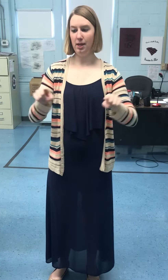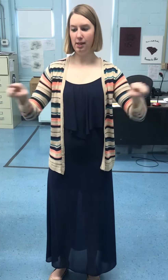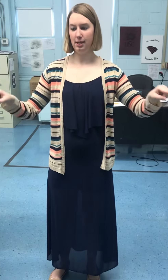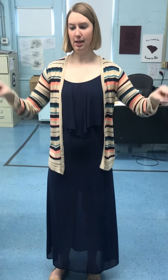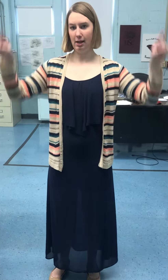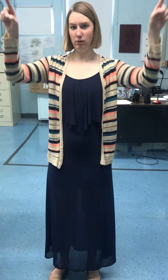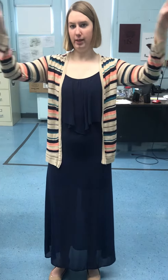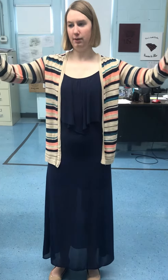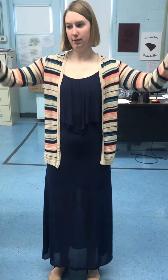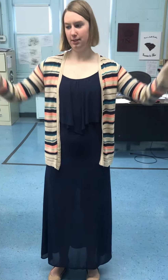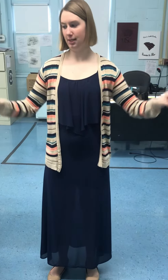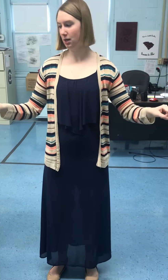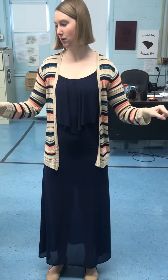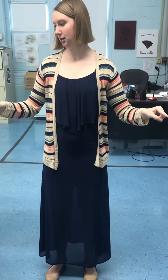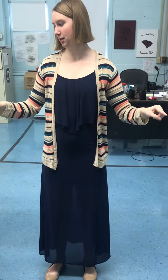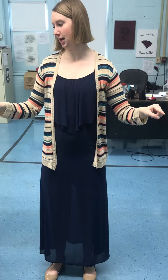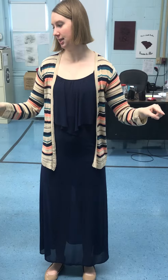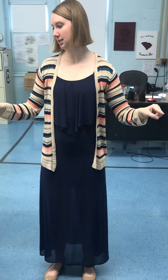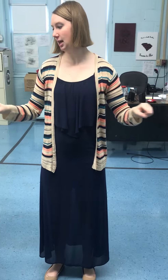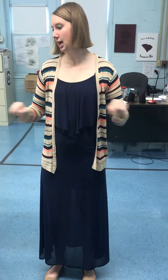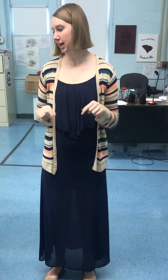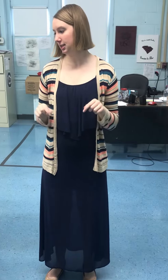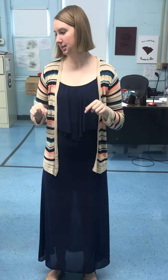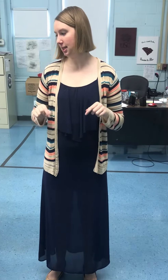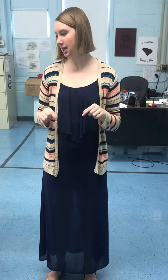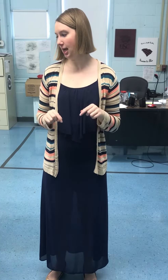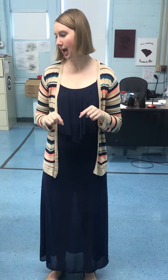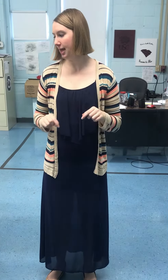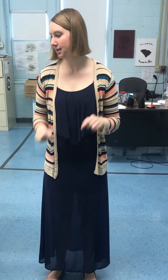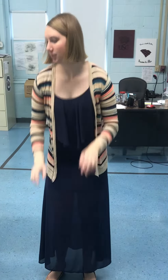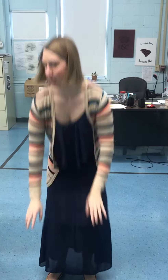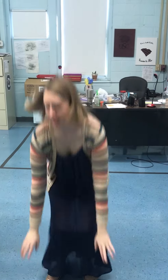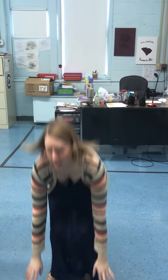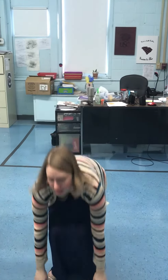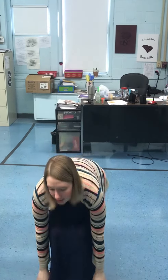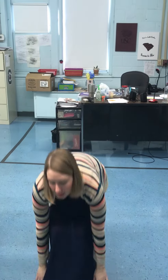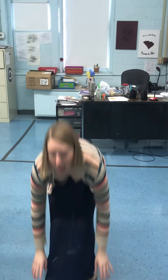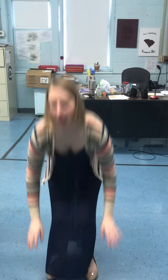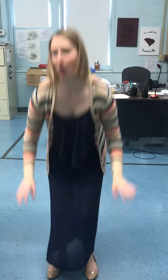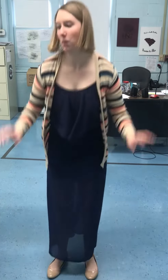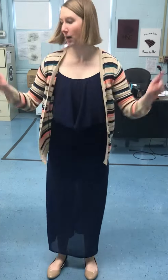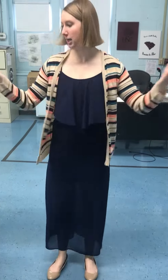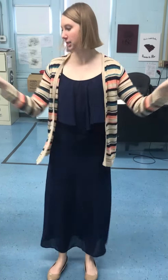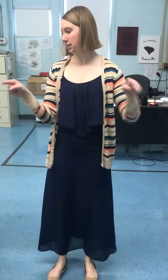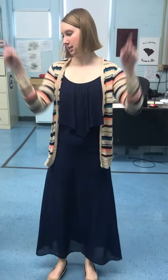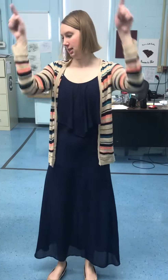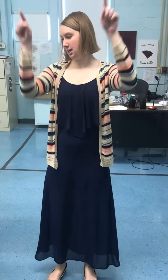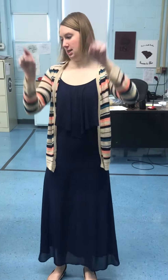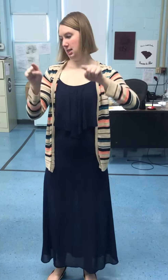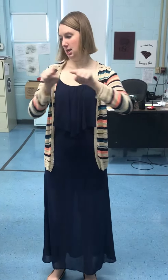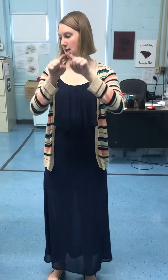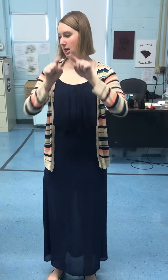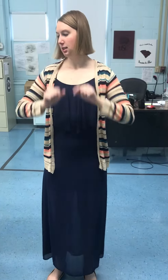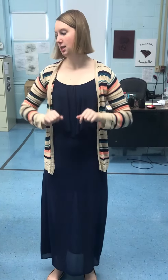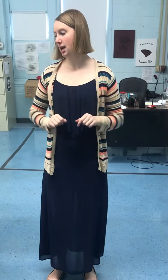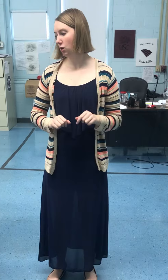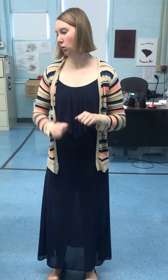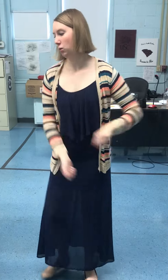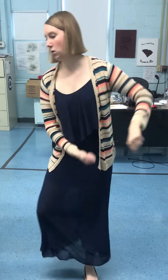Make like an outline of a city with your hands. A city and the land around the city that grew